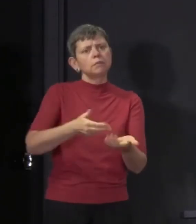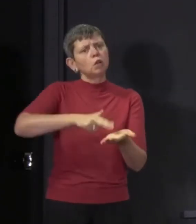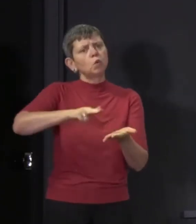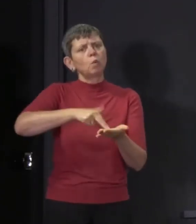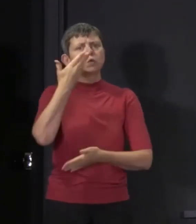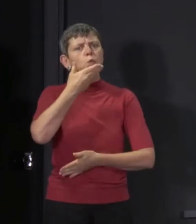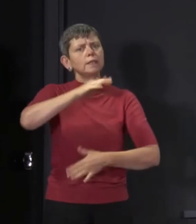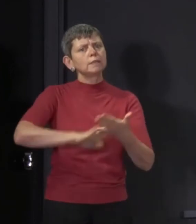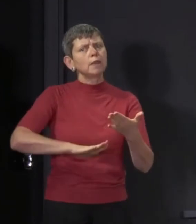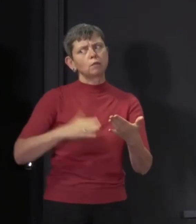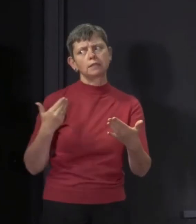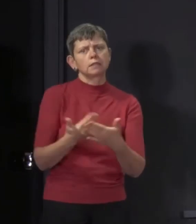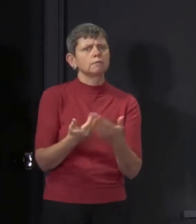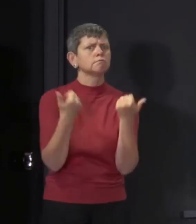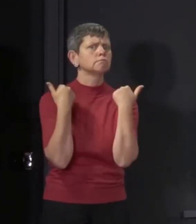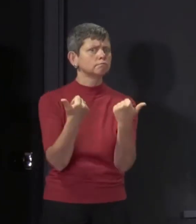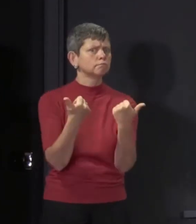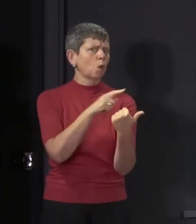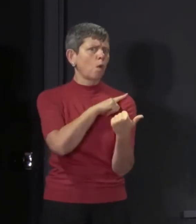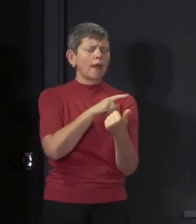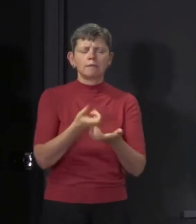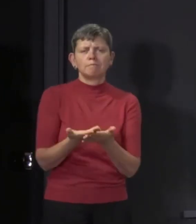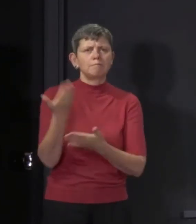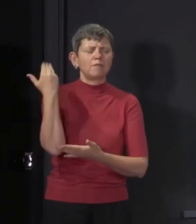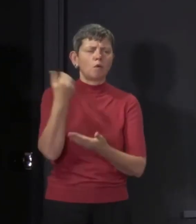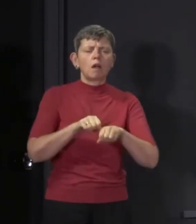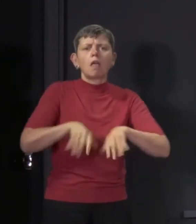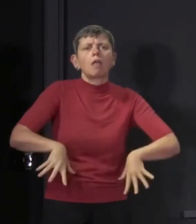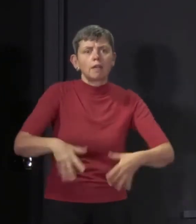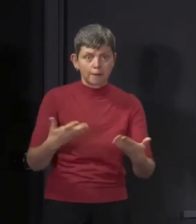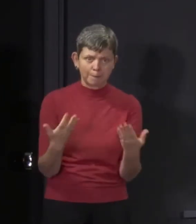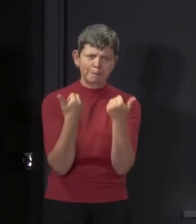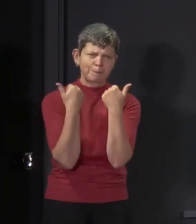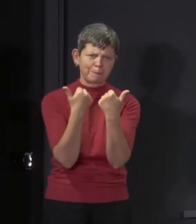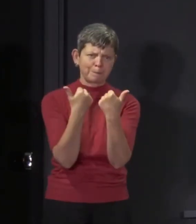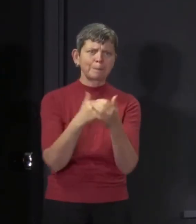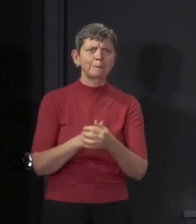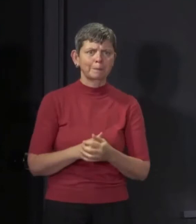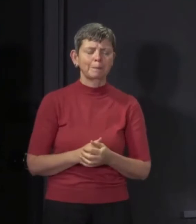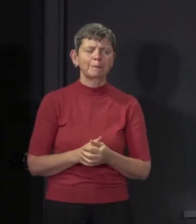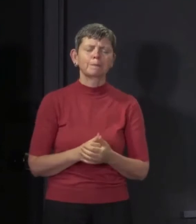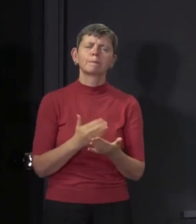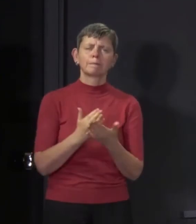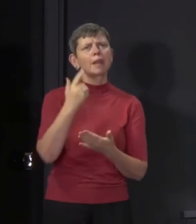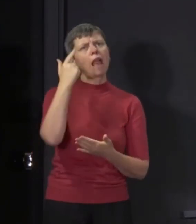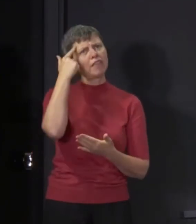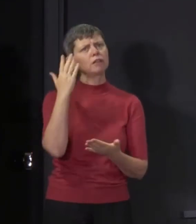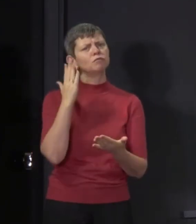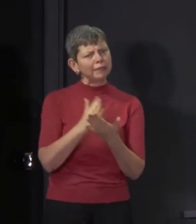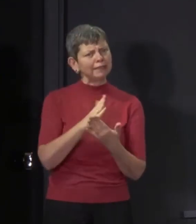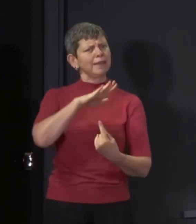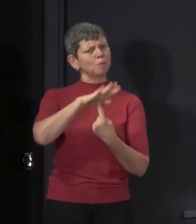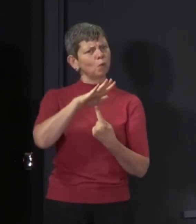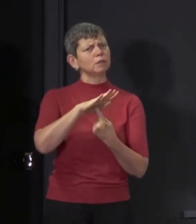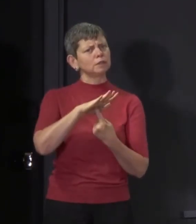last number of weeks that they lost out on for much of this year. So that I think is something